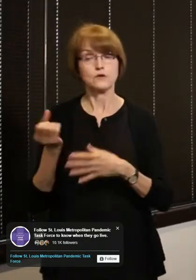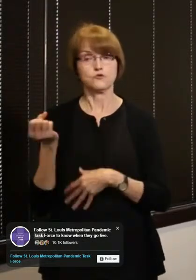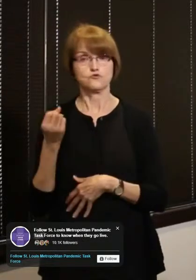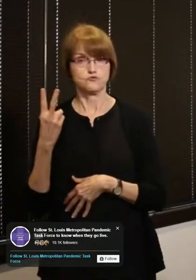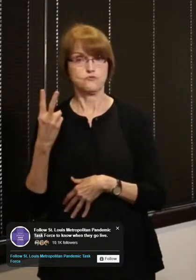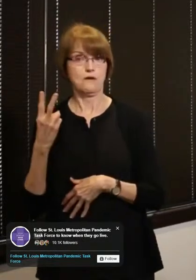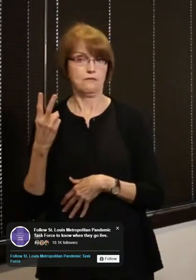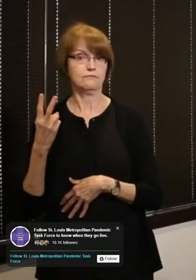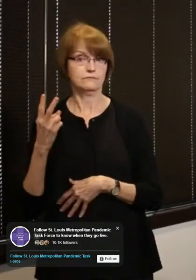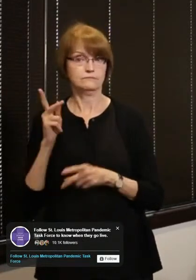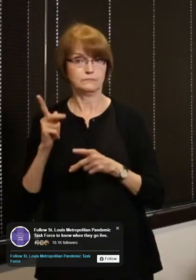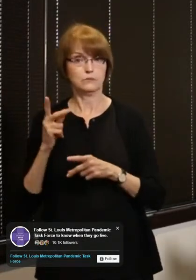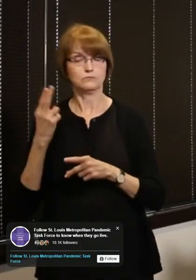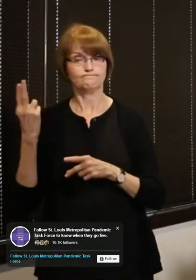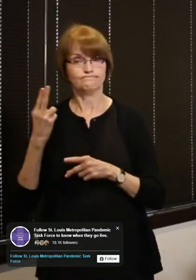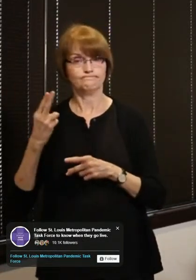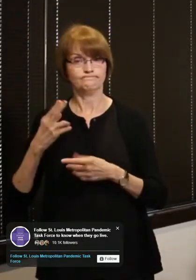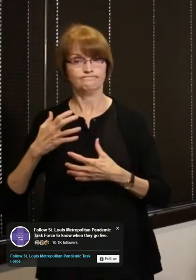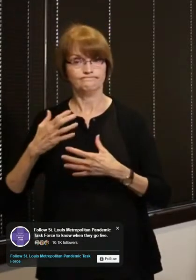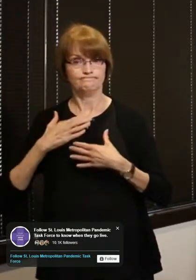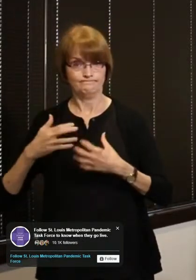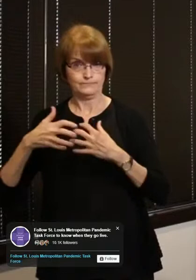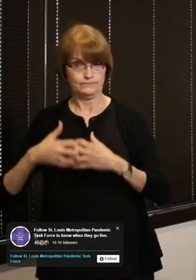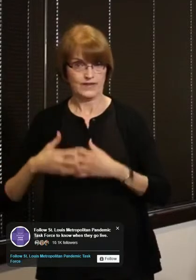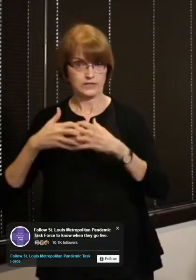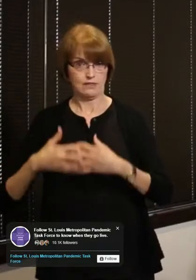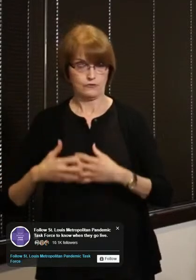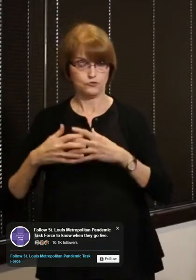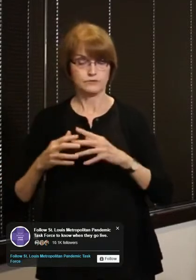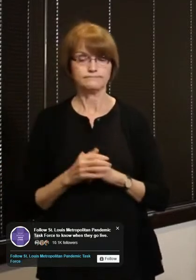suspected COVID patients on ventilators.